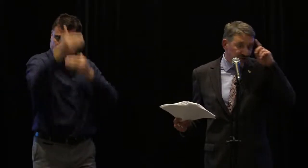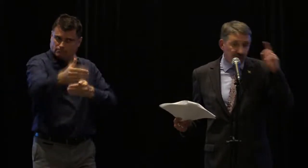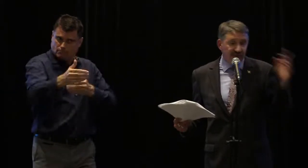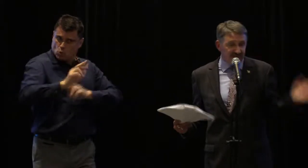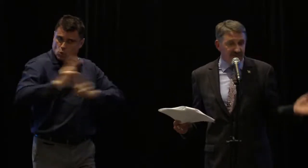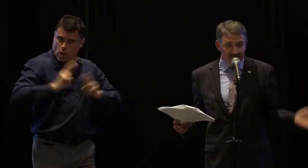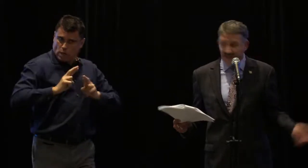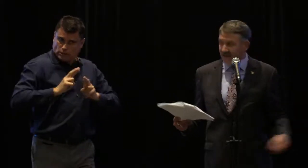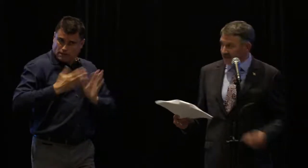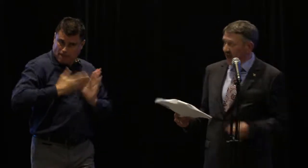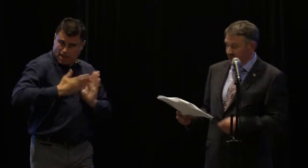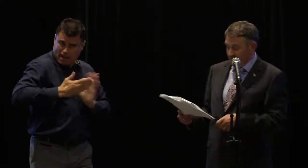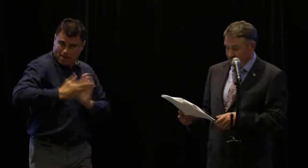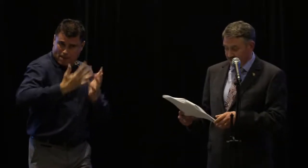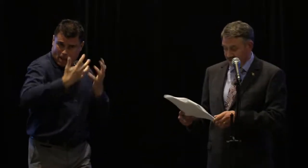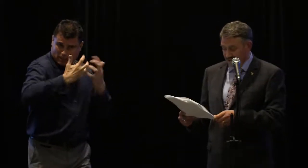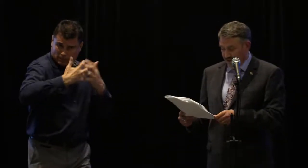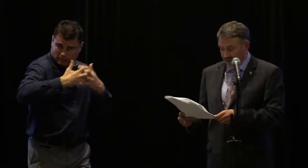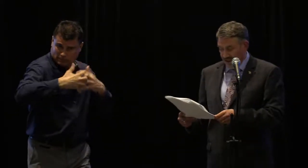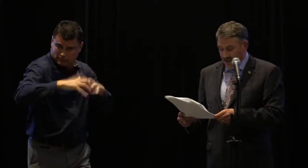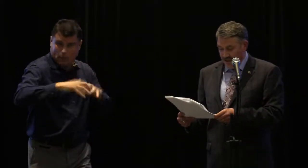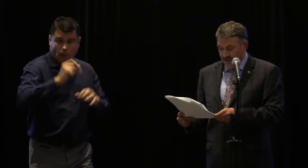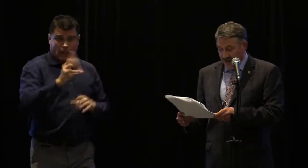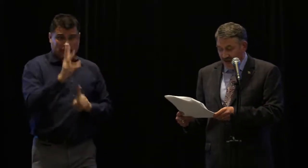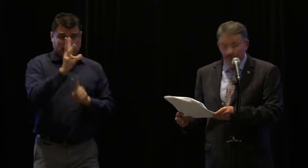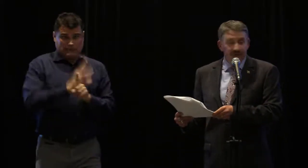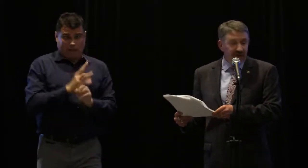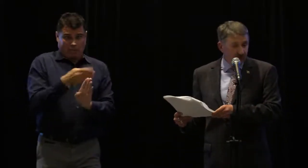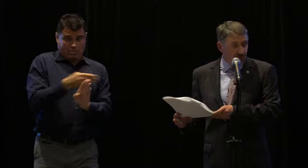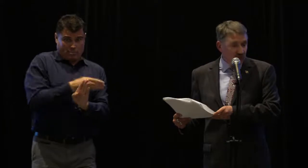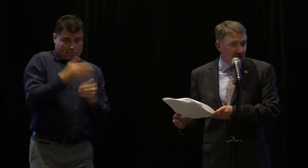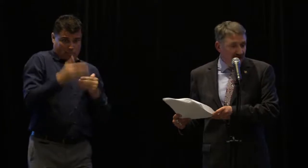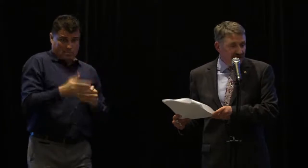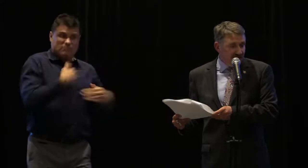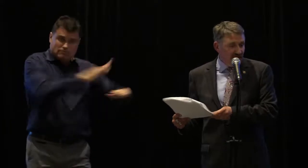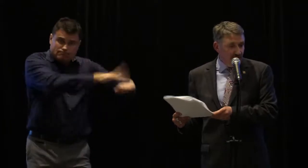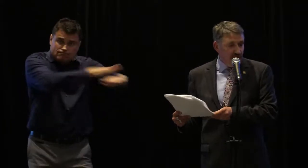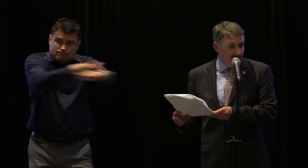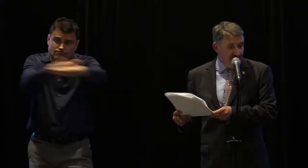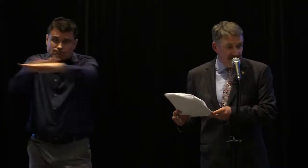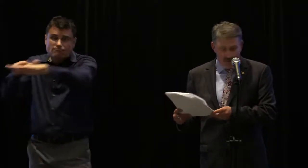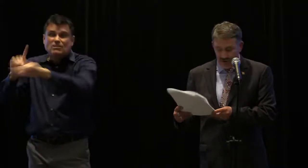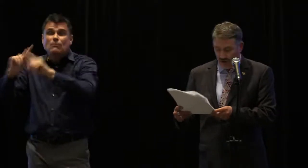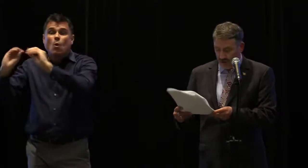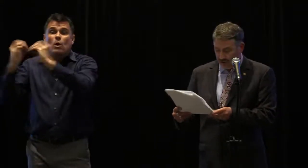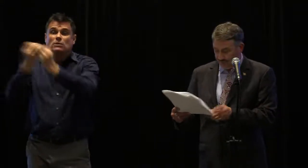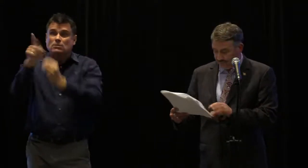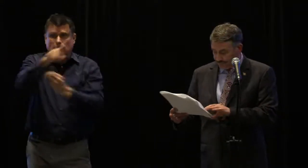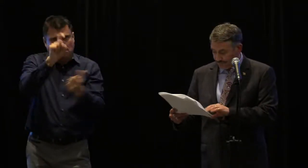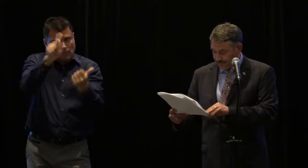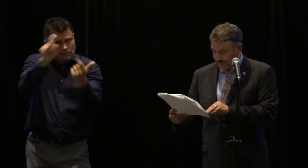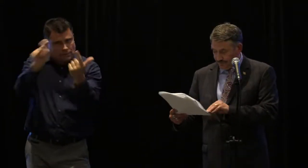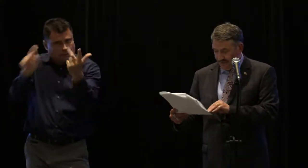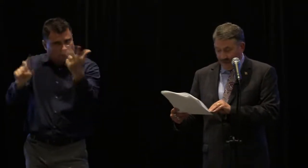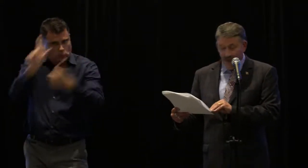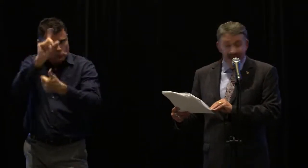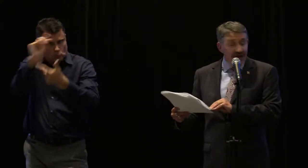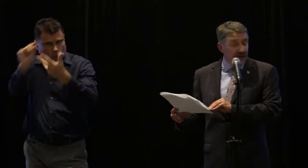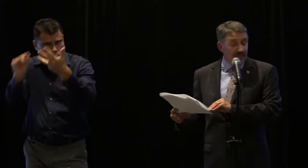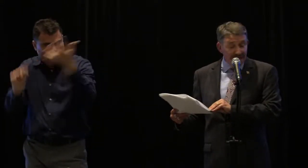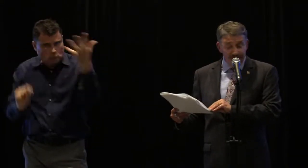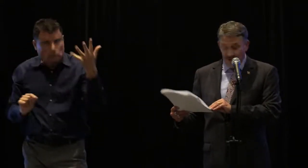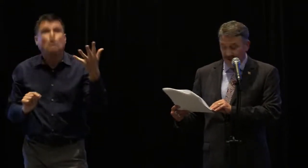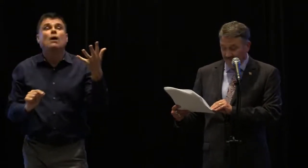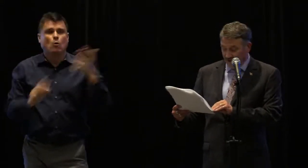million through the Disability Alliance to help those organizations meet those goals.